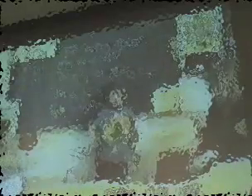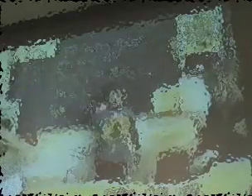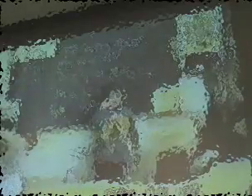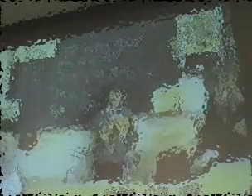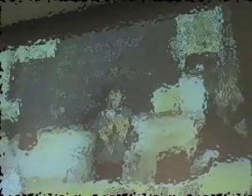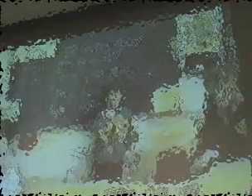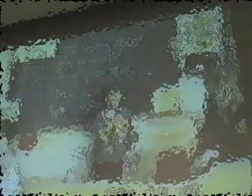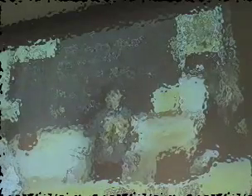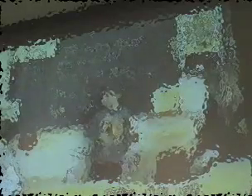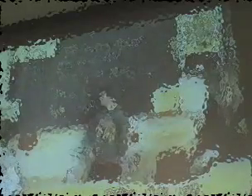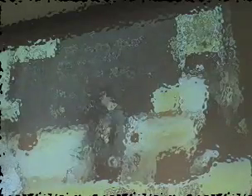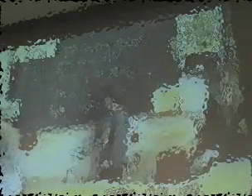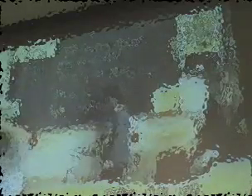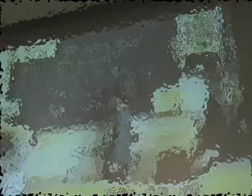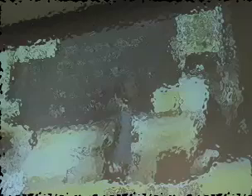is sunny. I'm